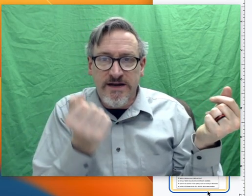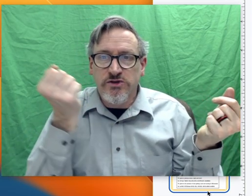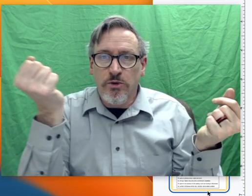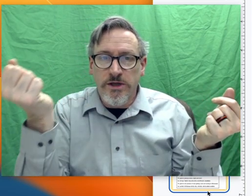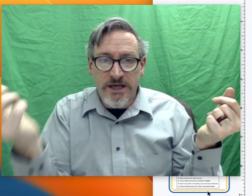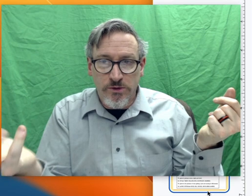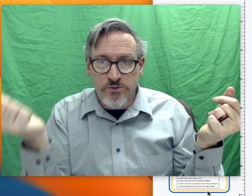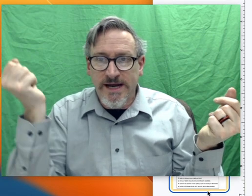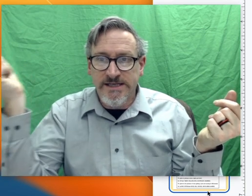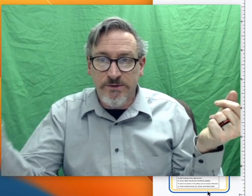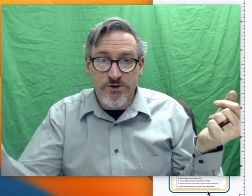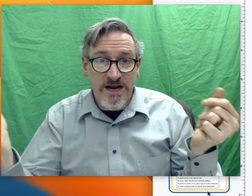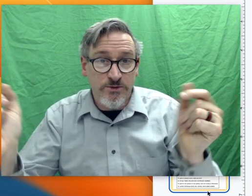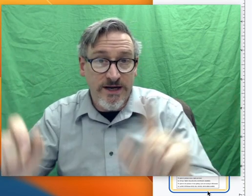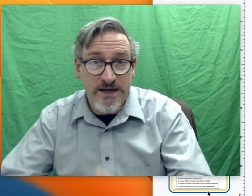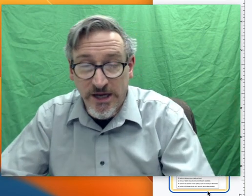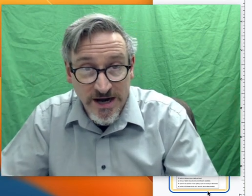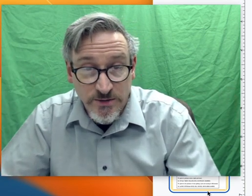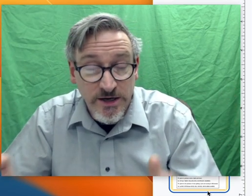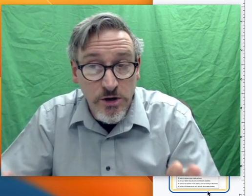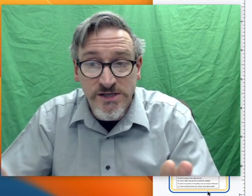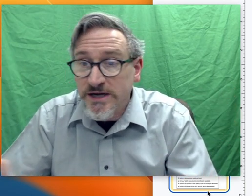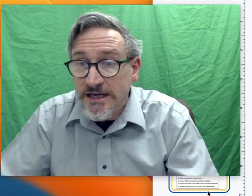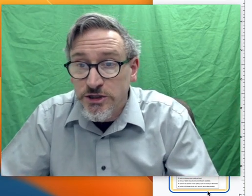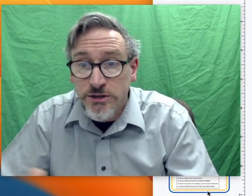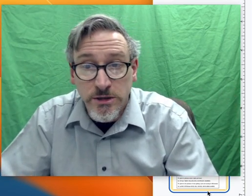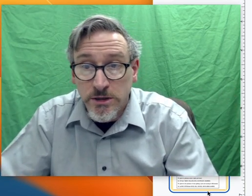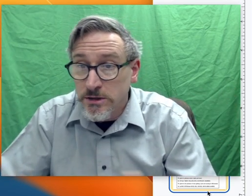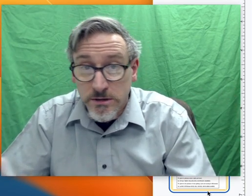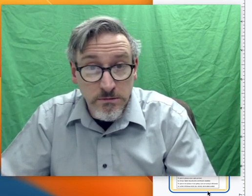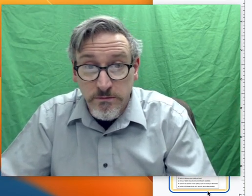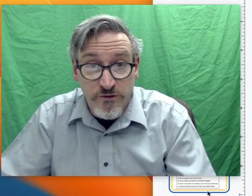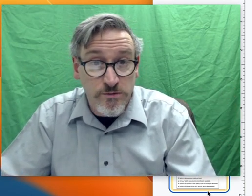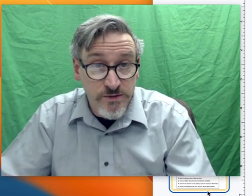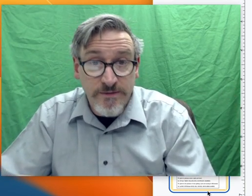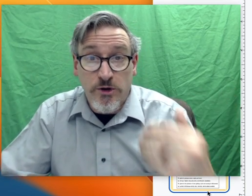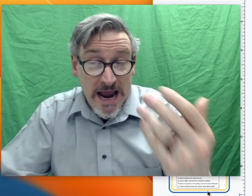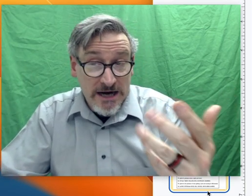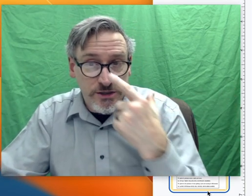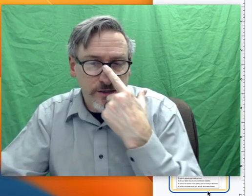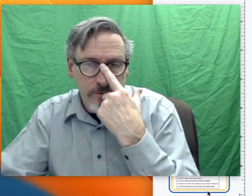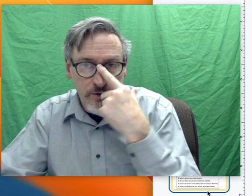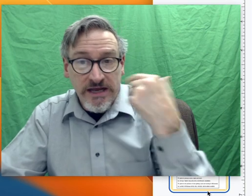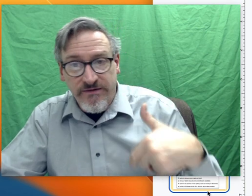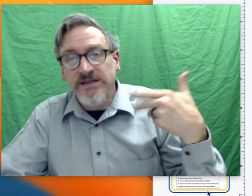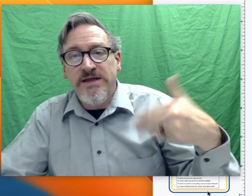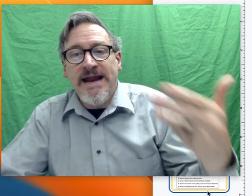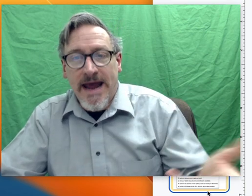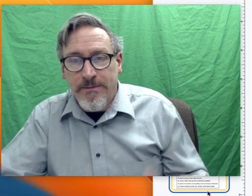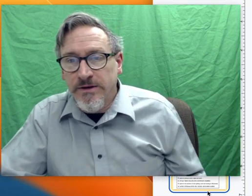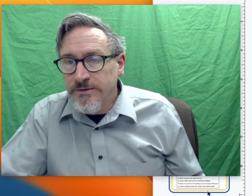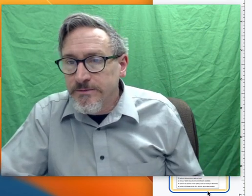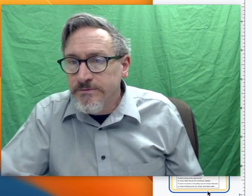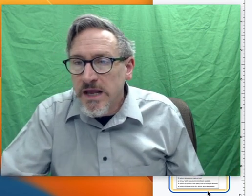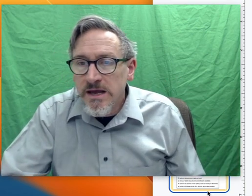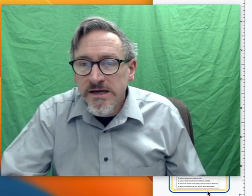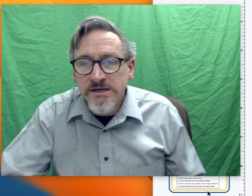entered deaf school, he was raised, he graduated. Notice they're each verbs, right? They're actions, they're events that